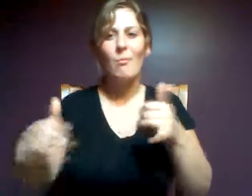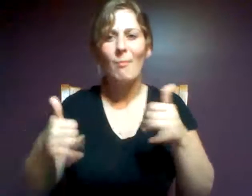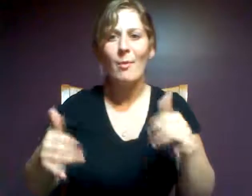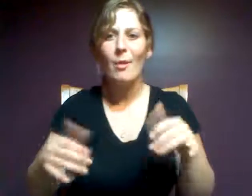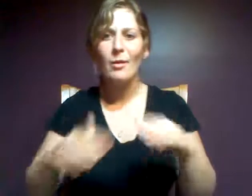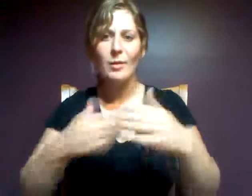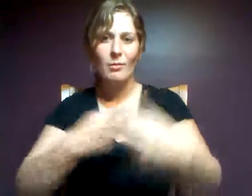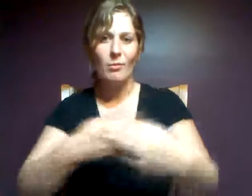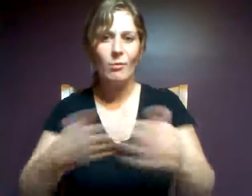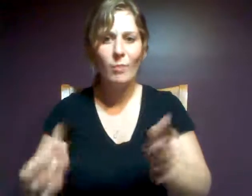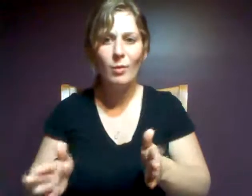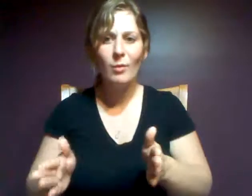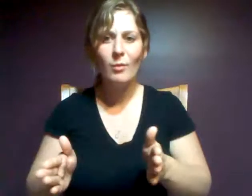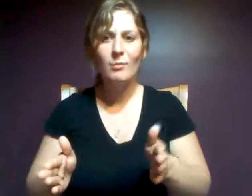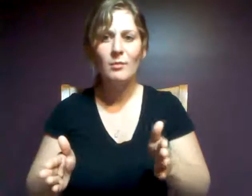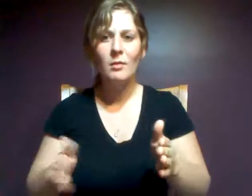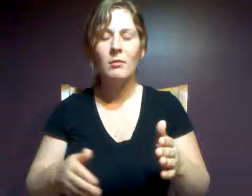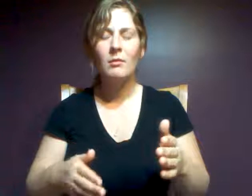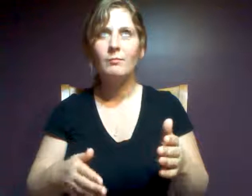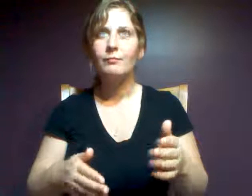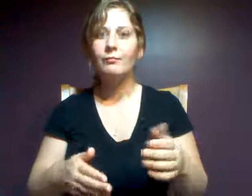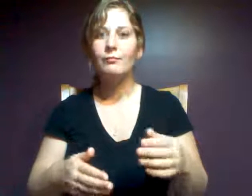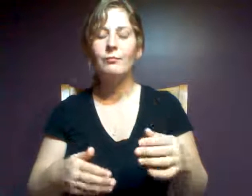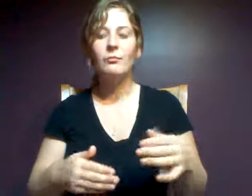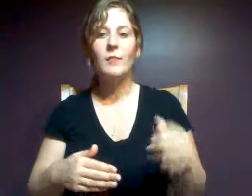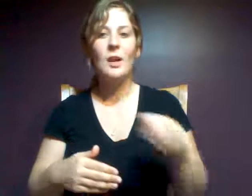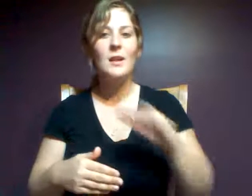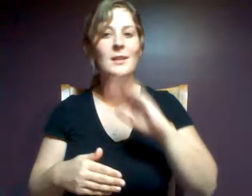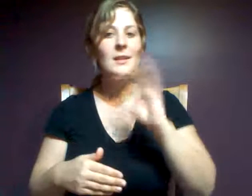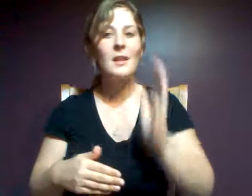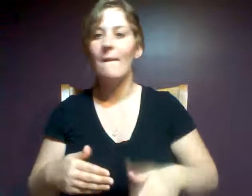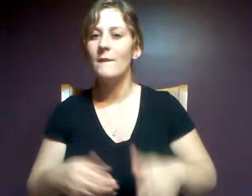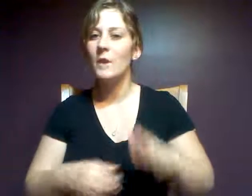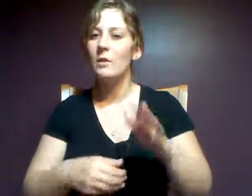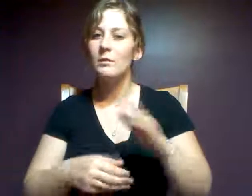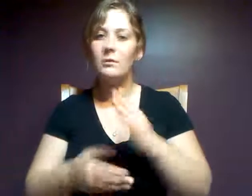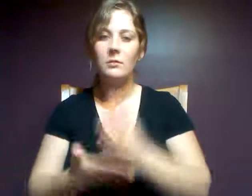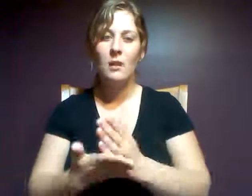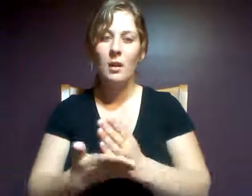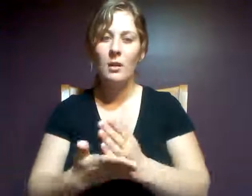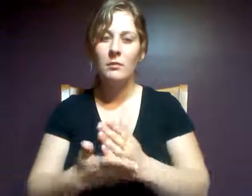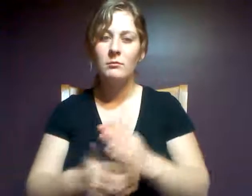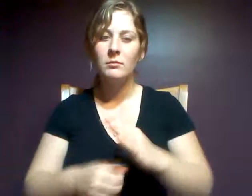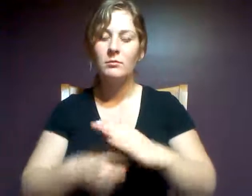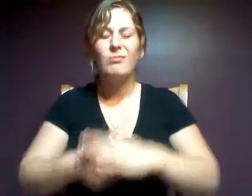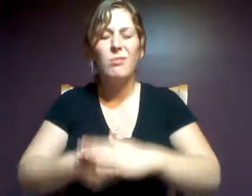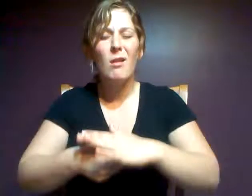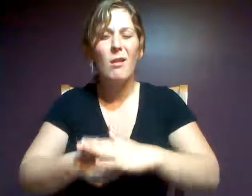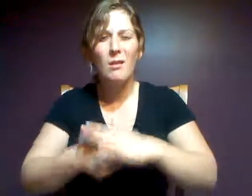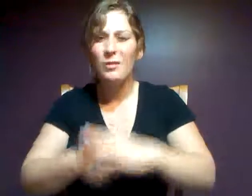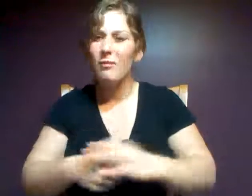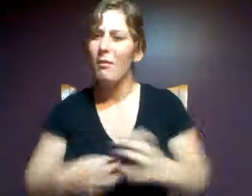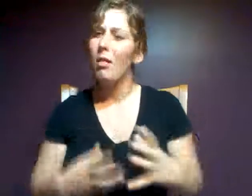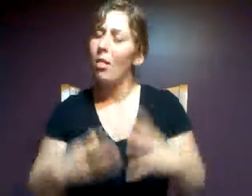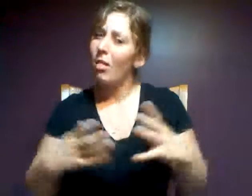with that are relentless. This always-on environment is training our kids to value themselves based